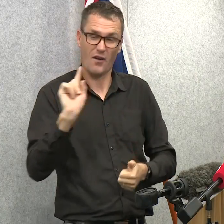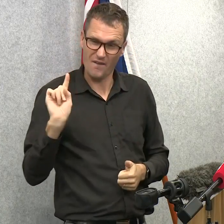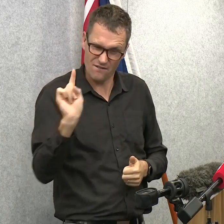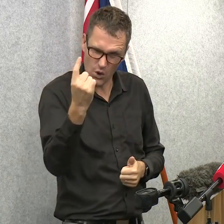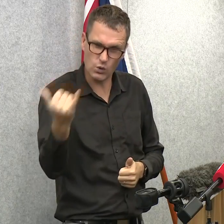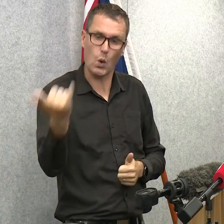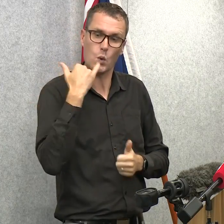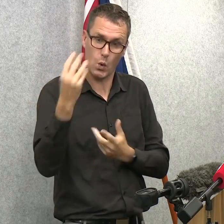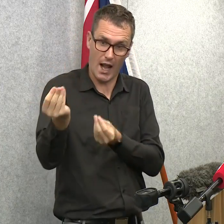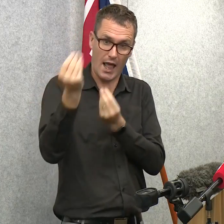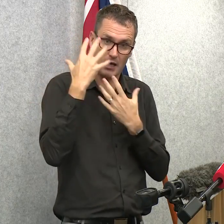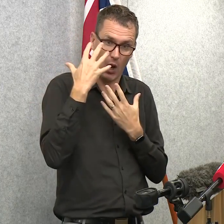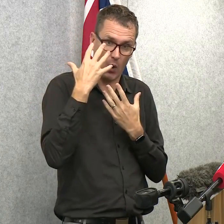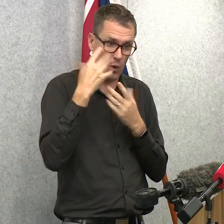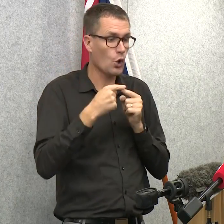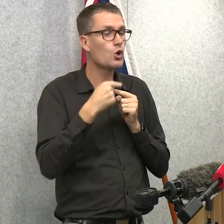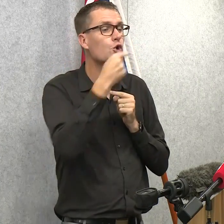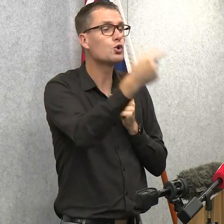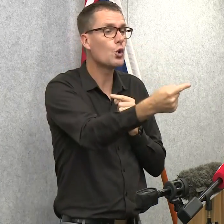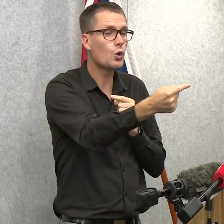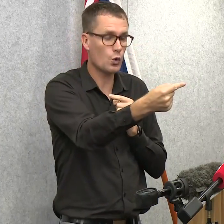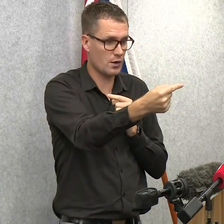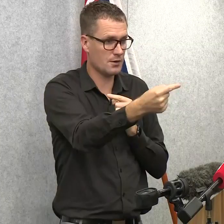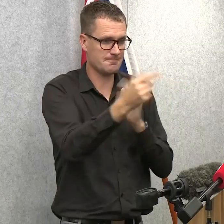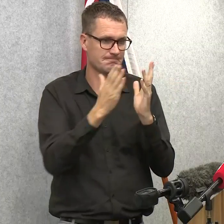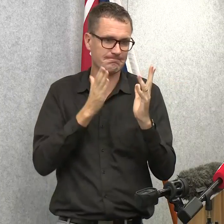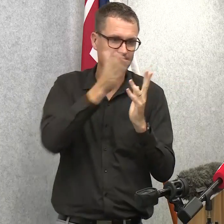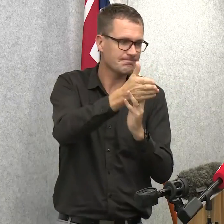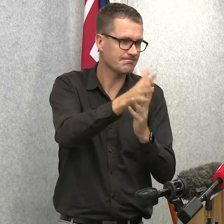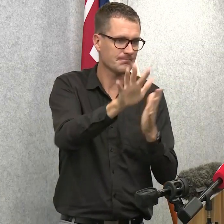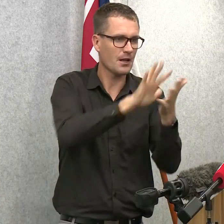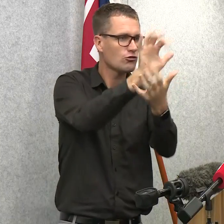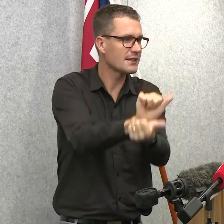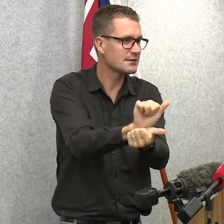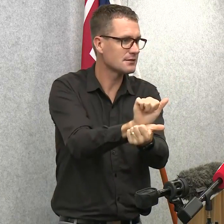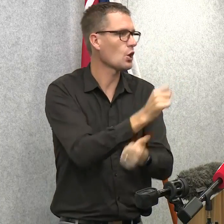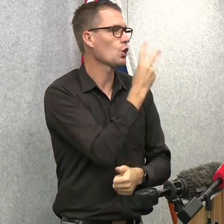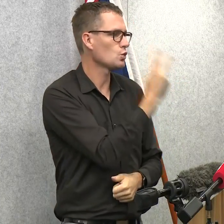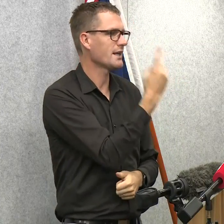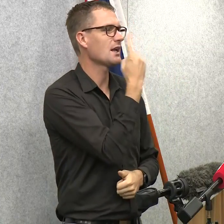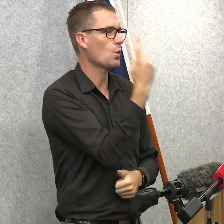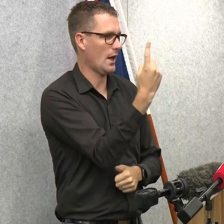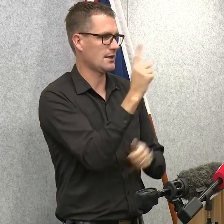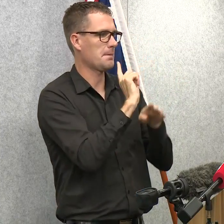first notified to when that person was intervened and arrested